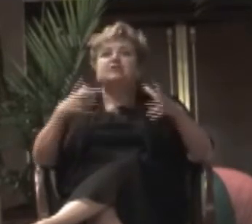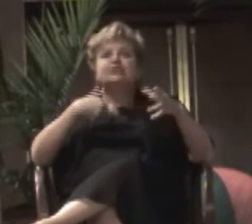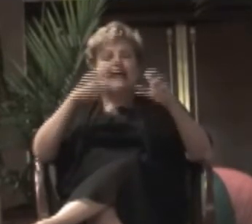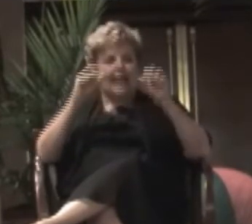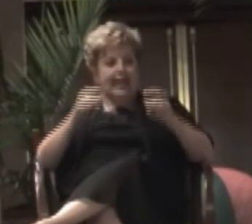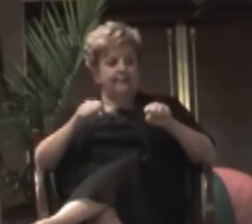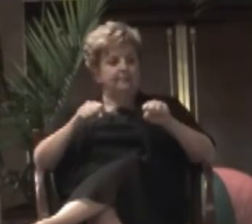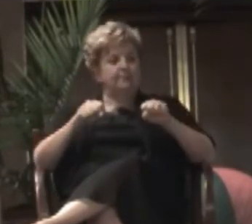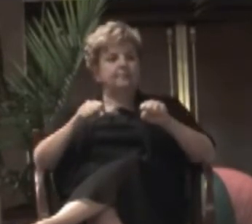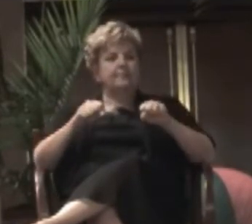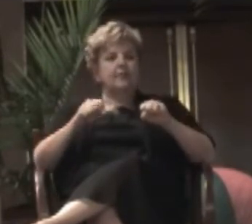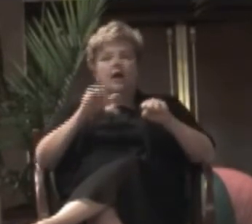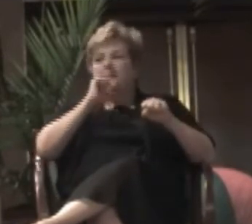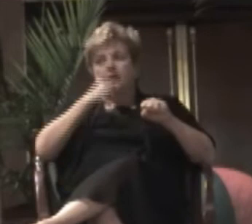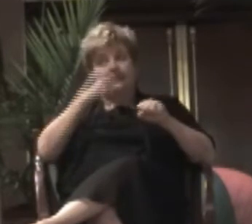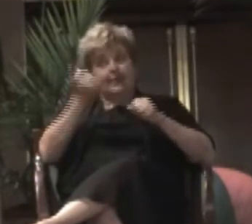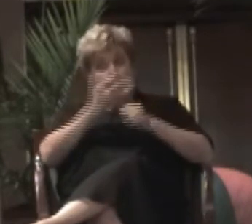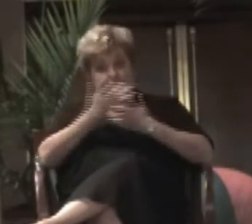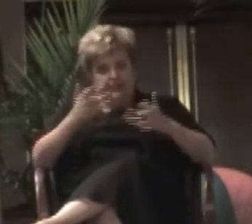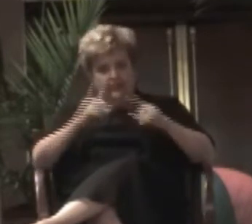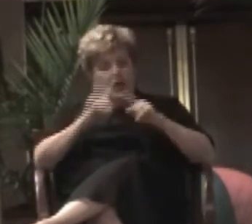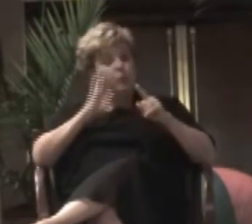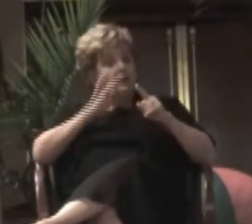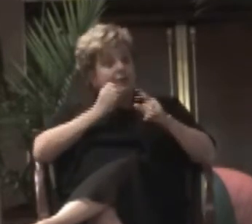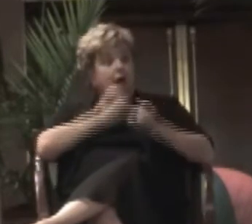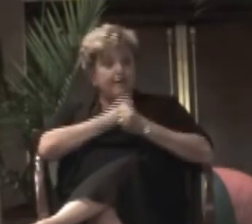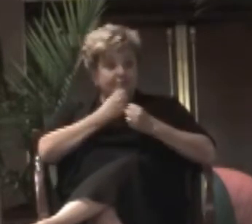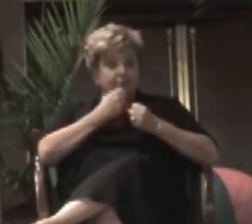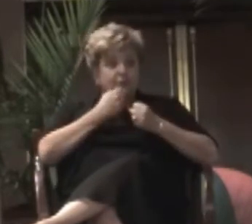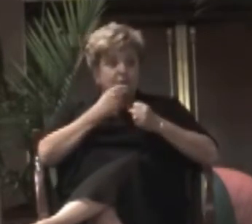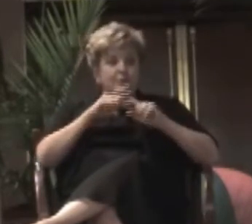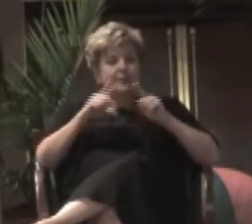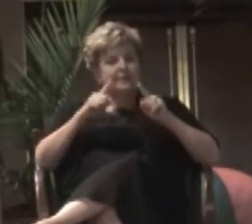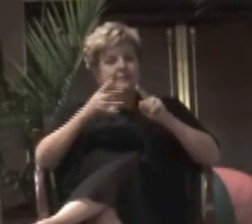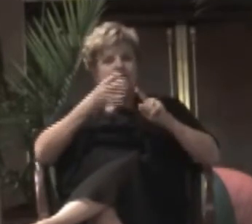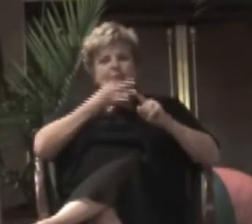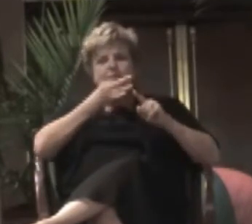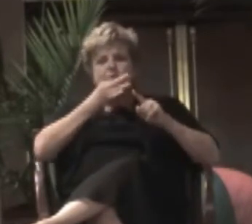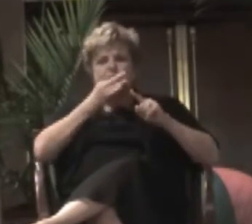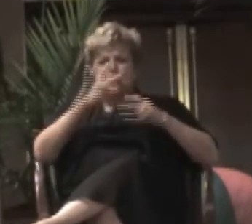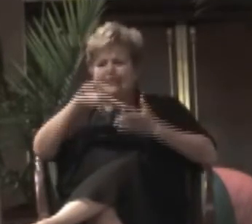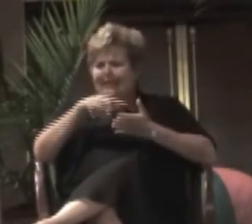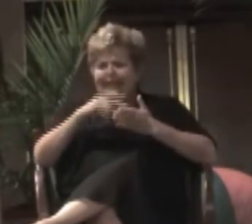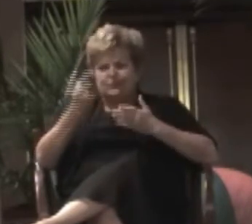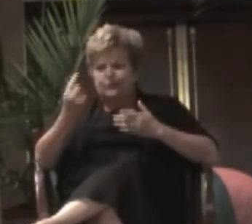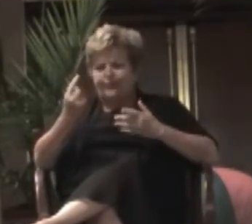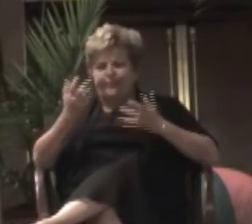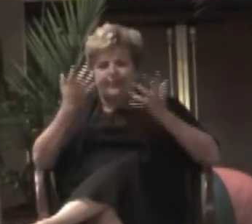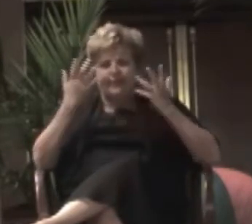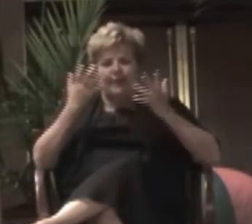I won't tell it all, but I'd love to, but y'all gonna dance here before long or something. So I want to quit by the time you dance